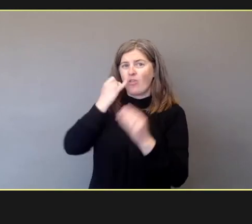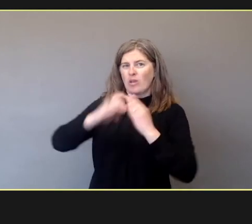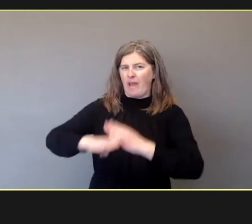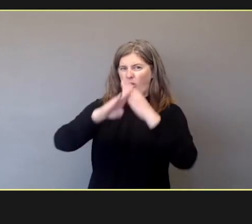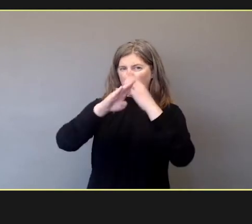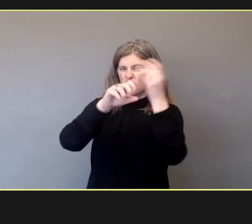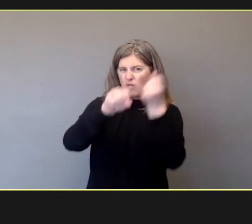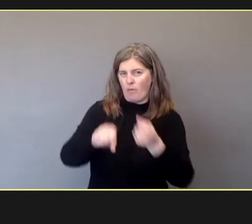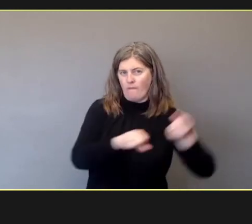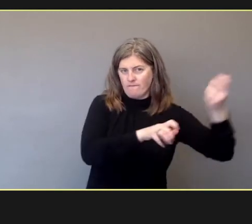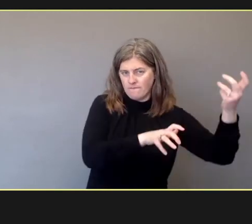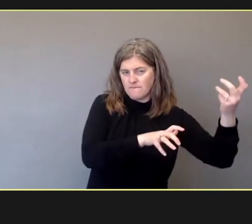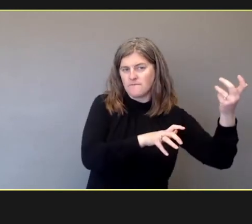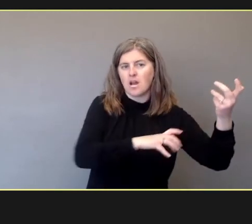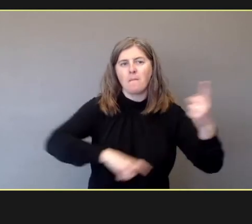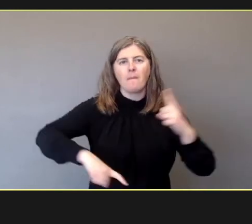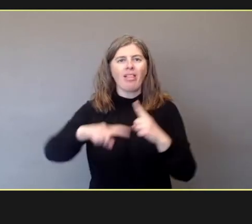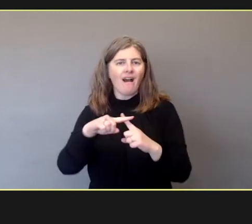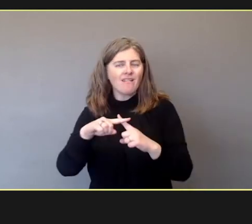then